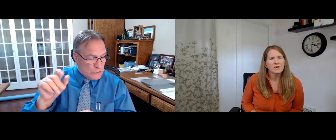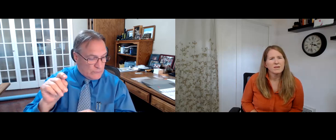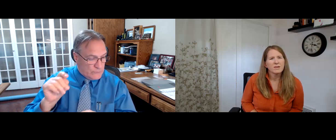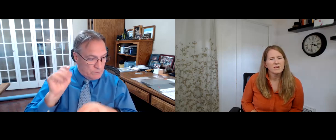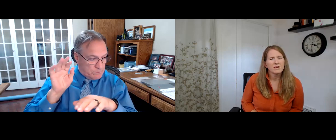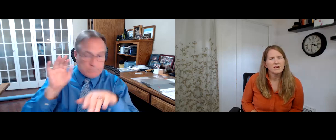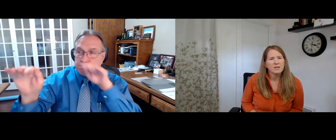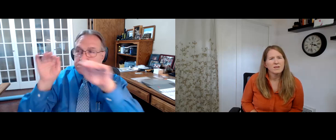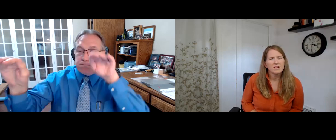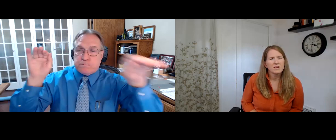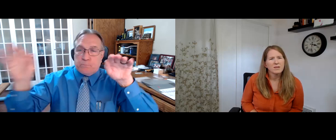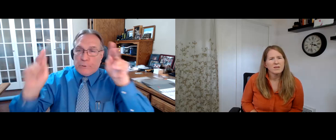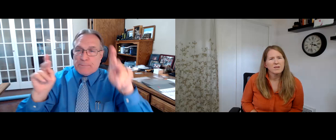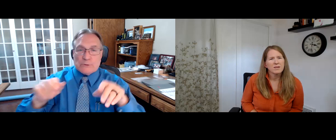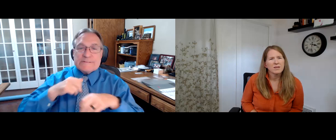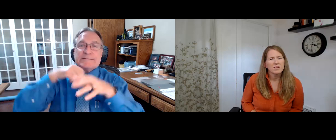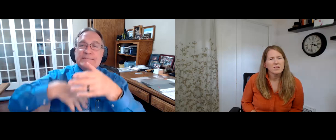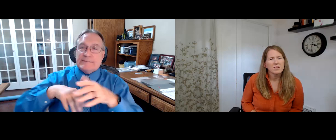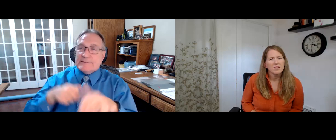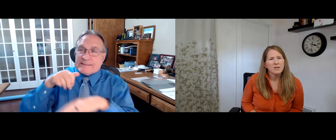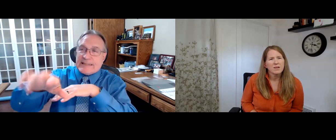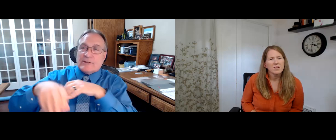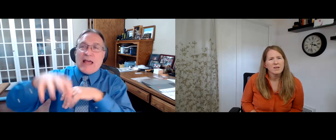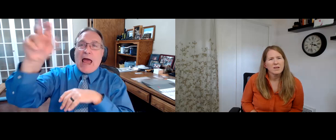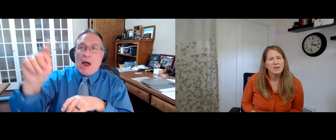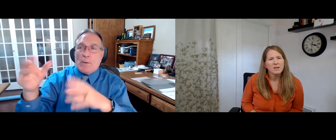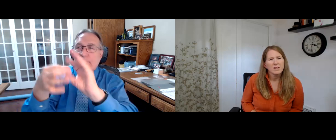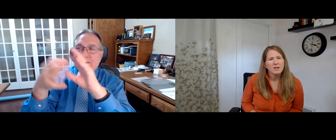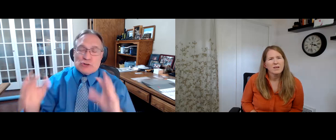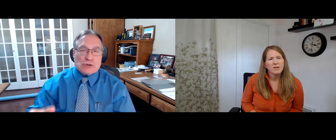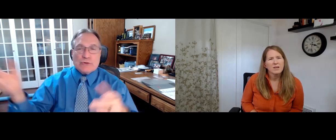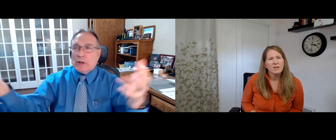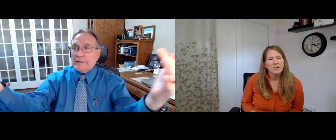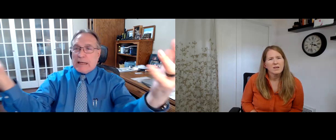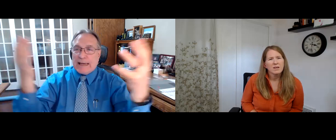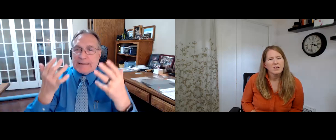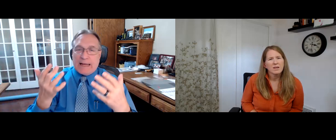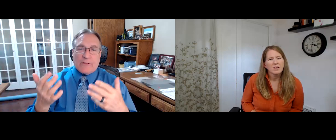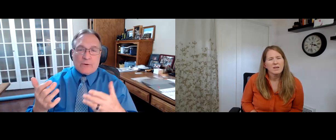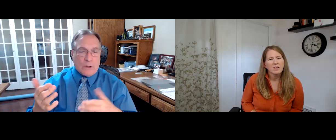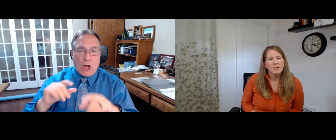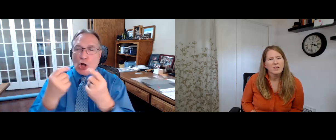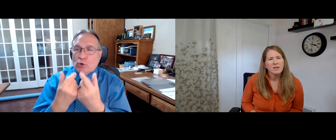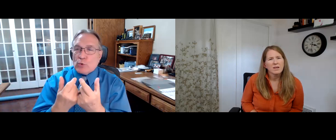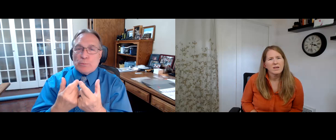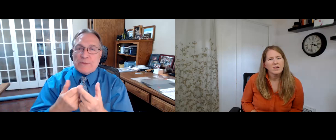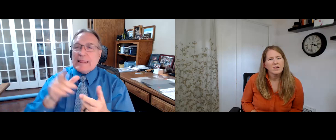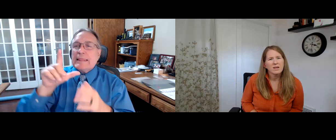Joseph, people send out messengers to collect together a group that